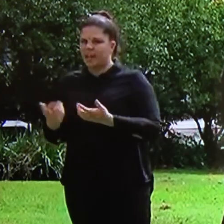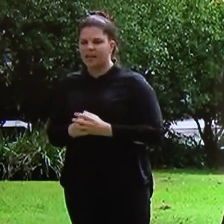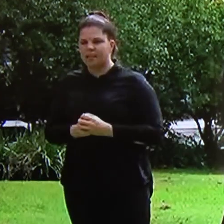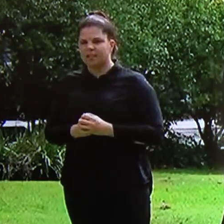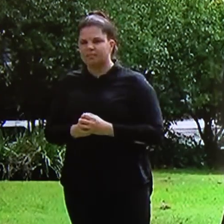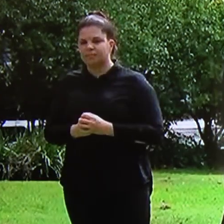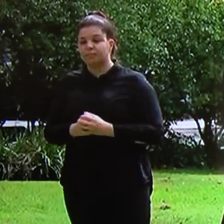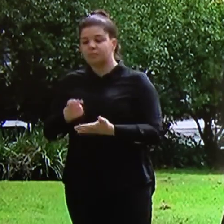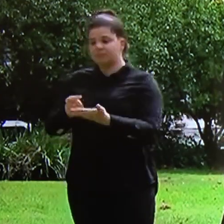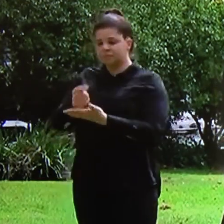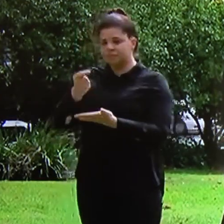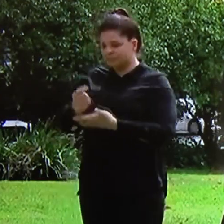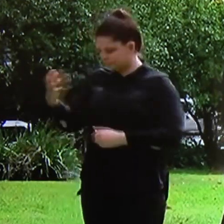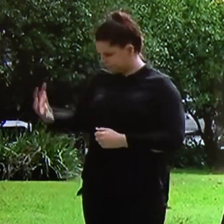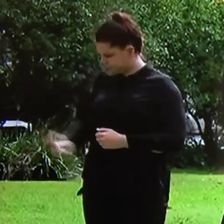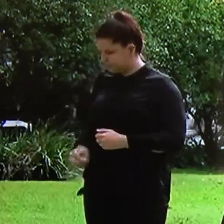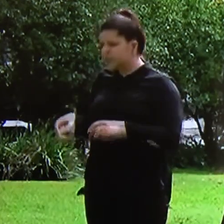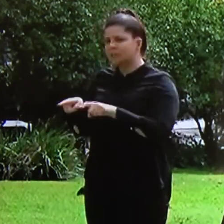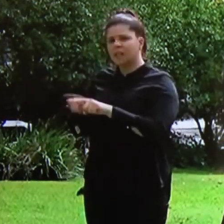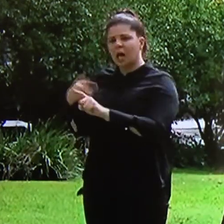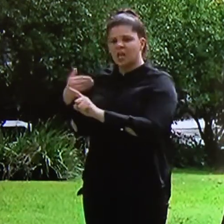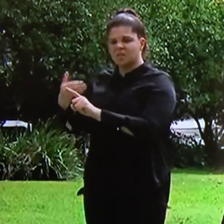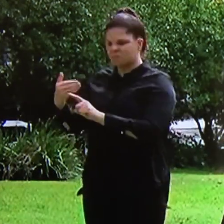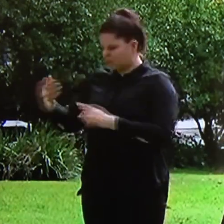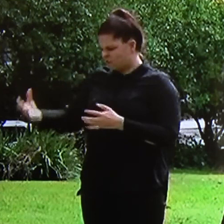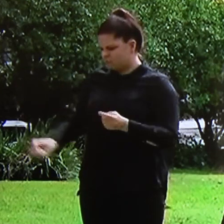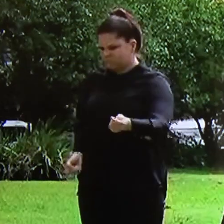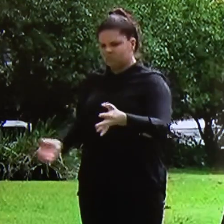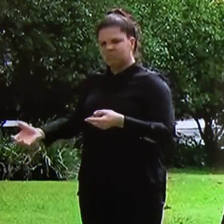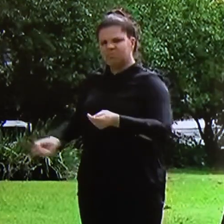by COVID-19, then their obligations to pay rent remain in